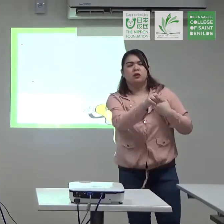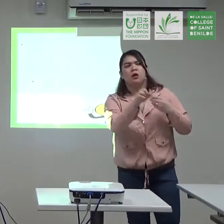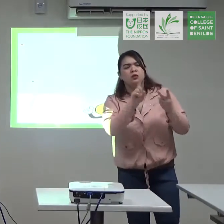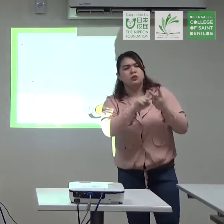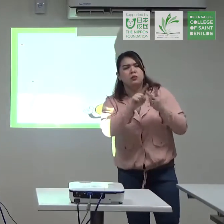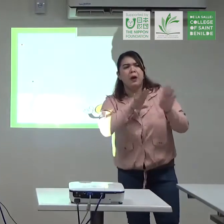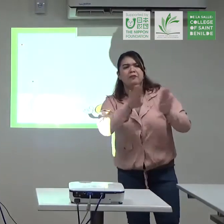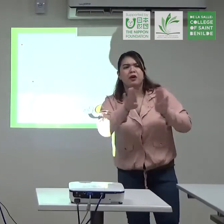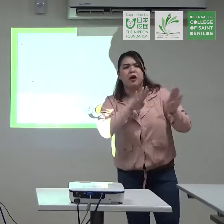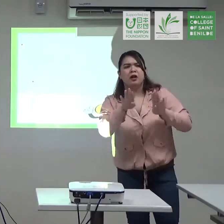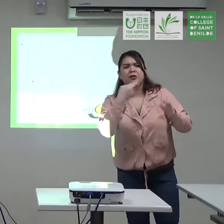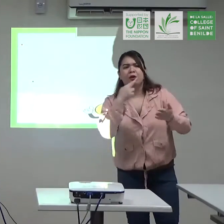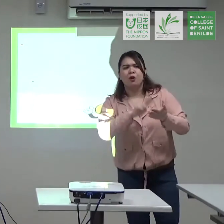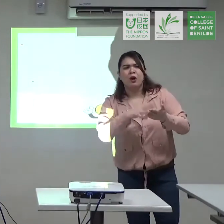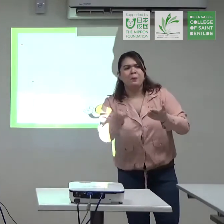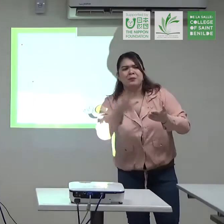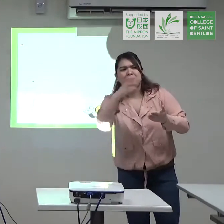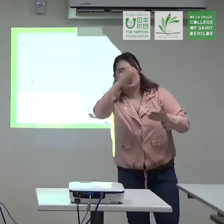behavioral record?